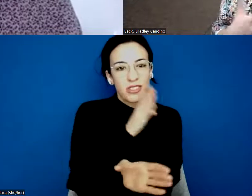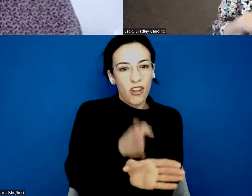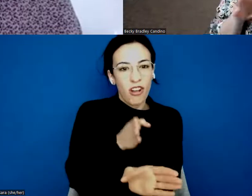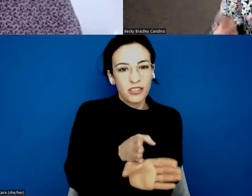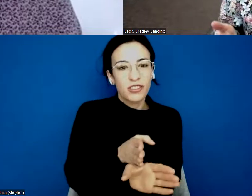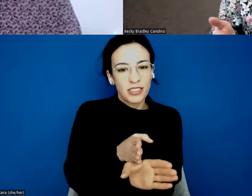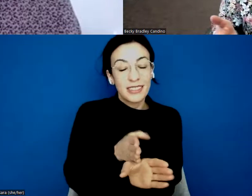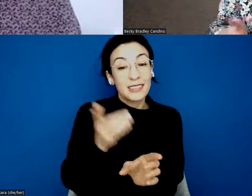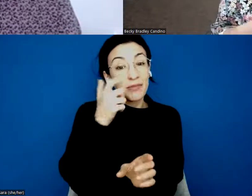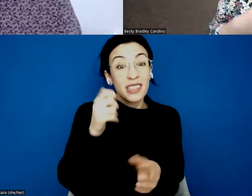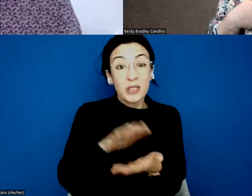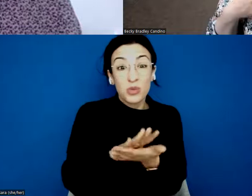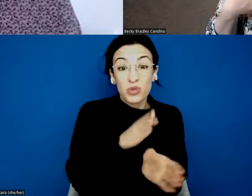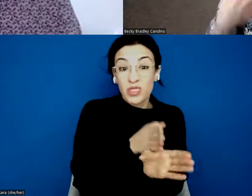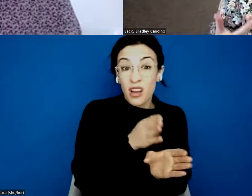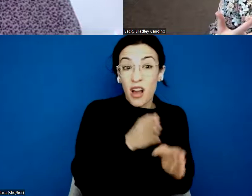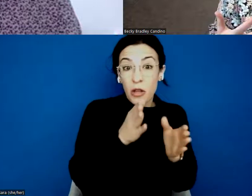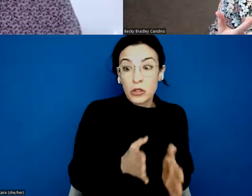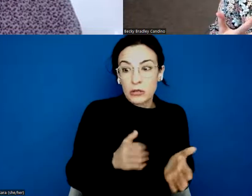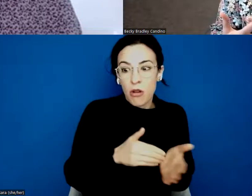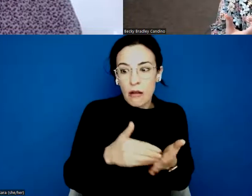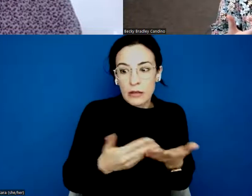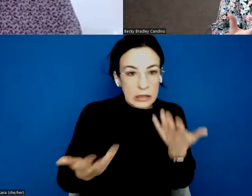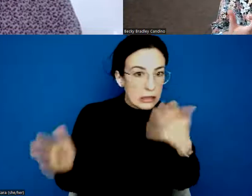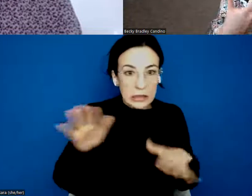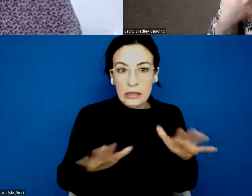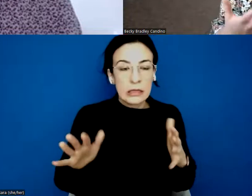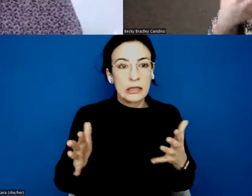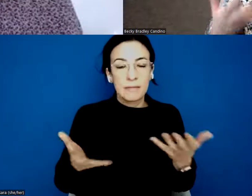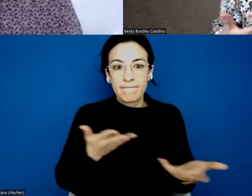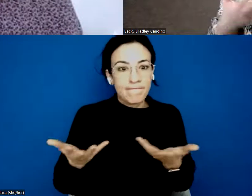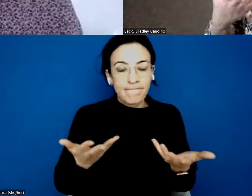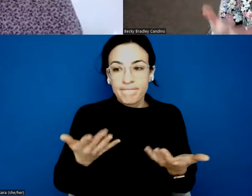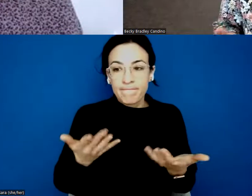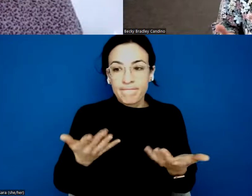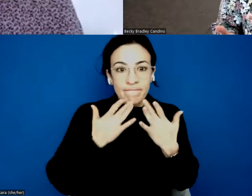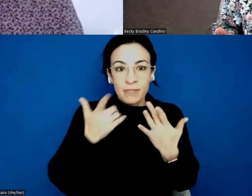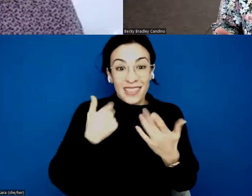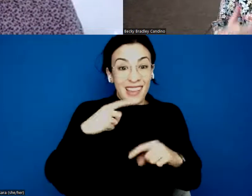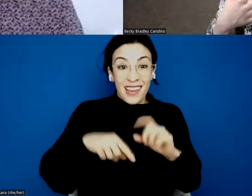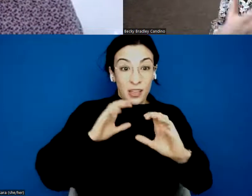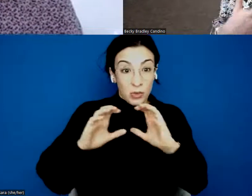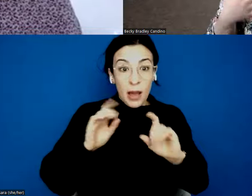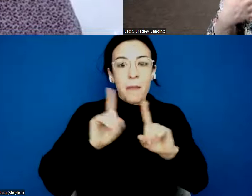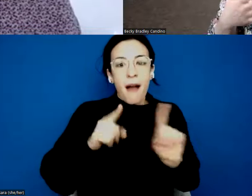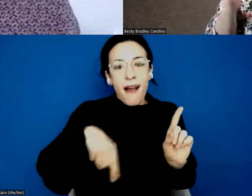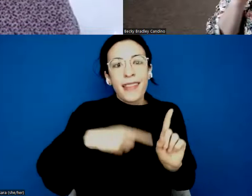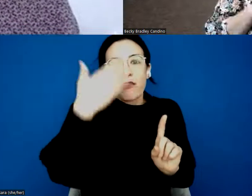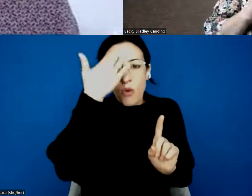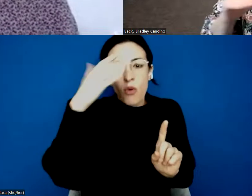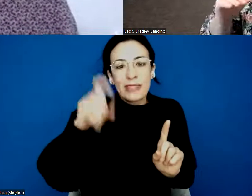tend to be at a loss because they can't communicate, but they know that they need to assess and get